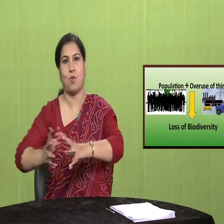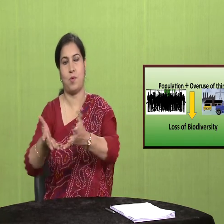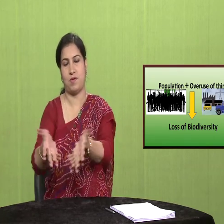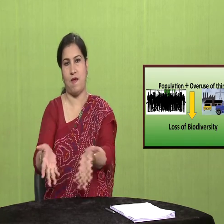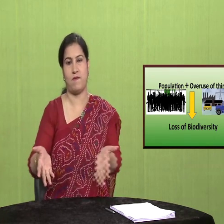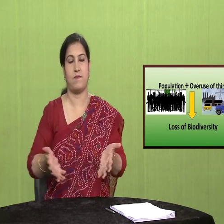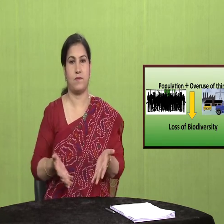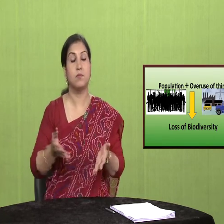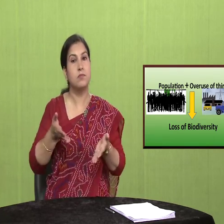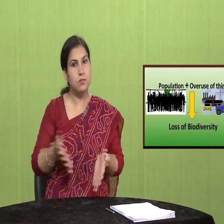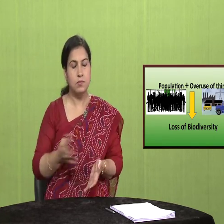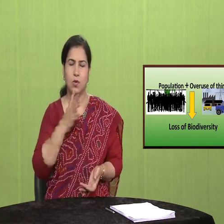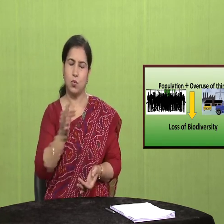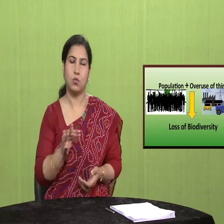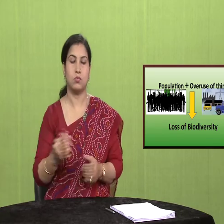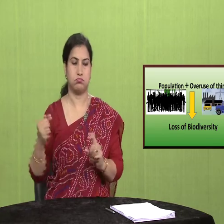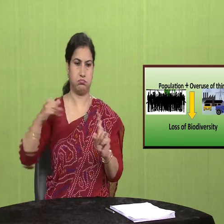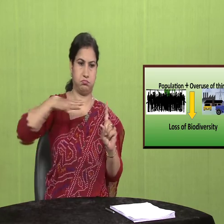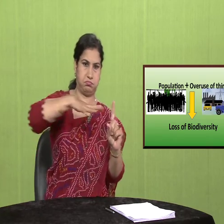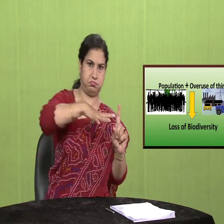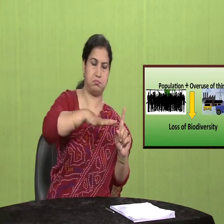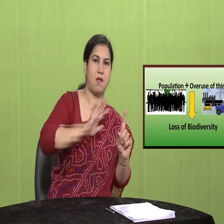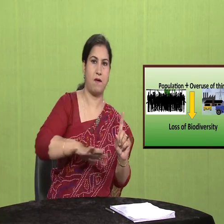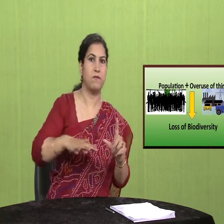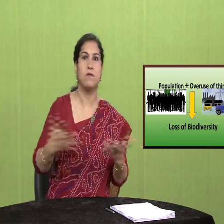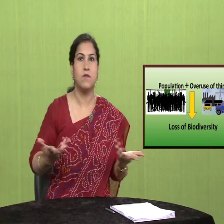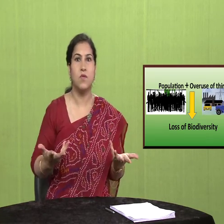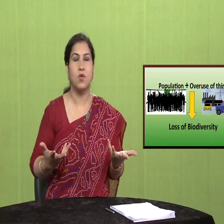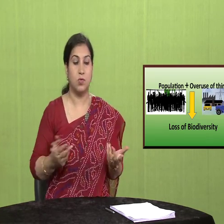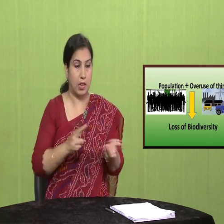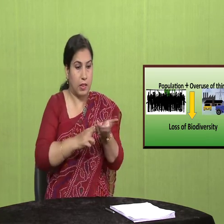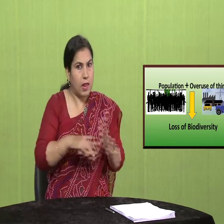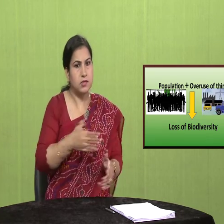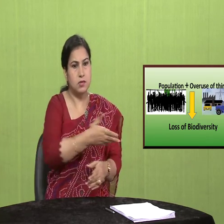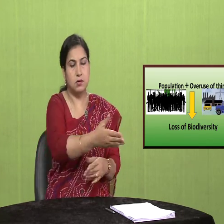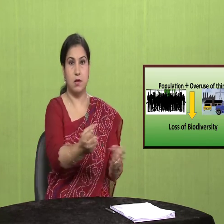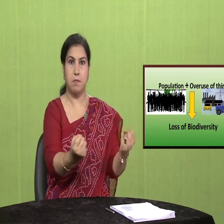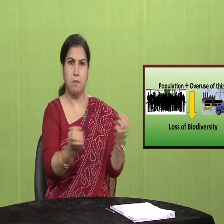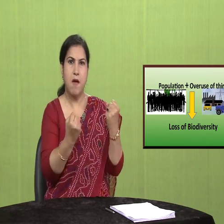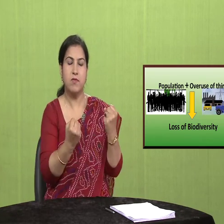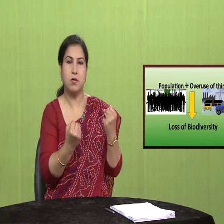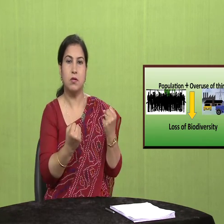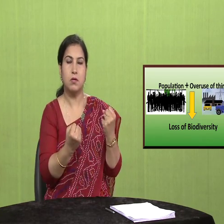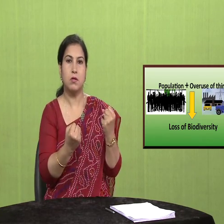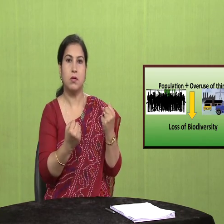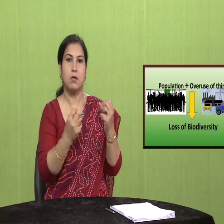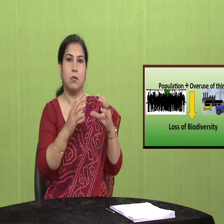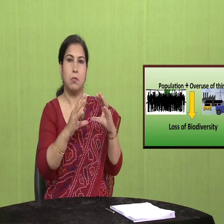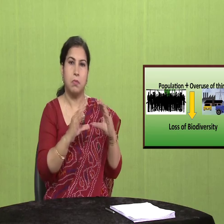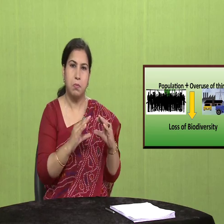it is adversely affecting the ability of the nature to continue